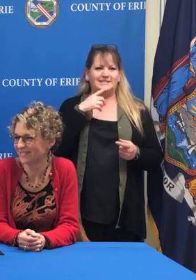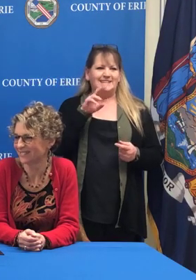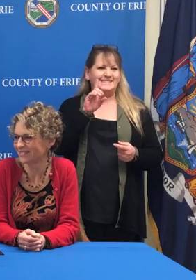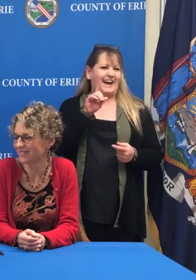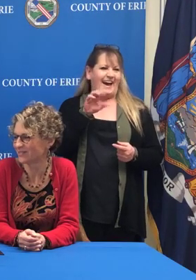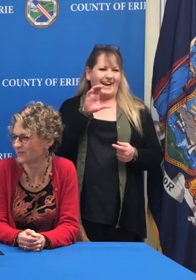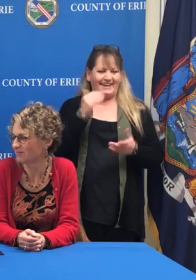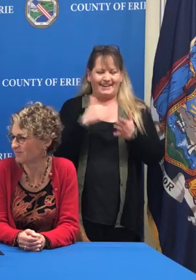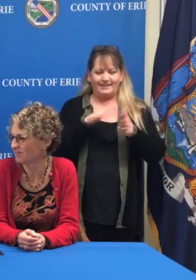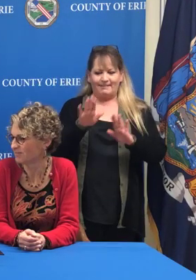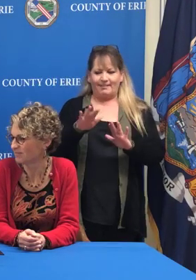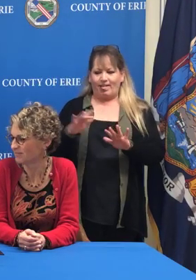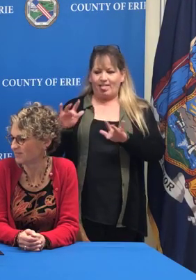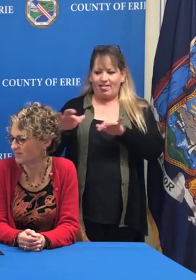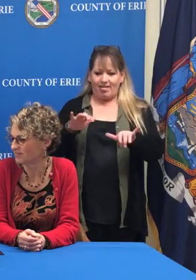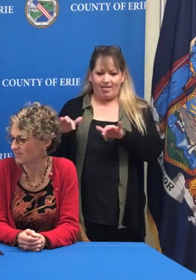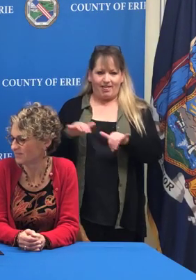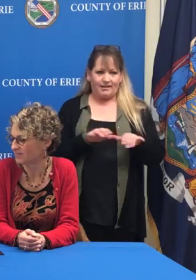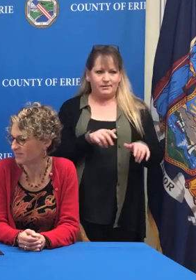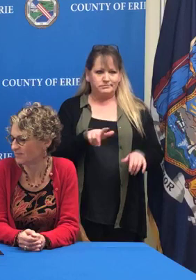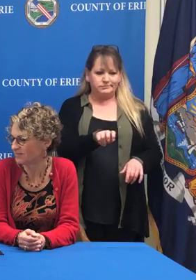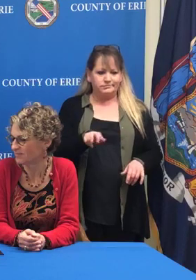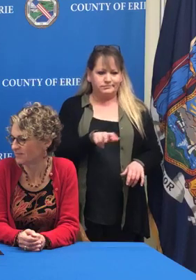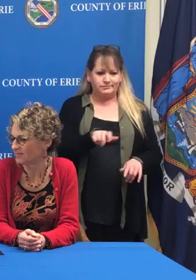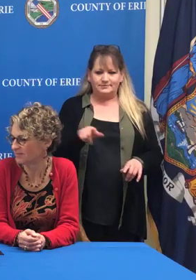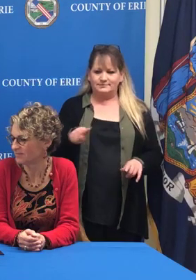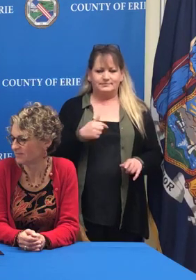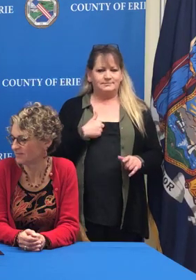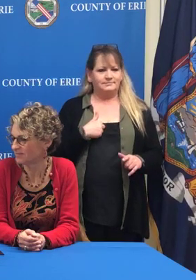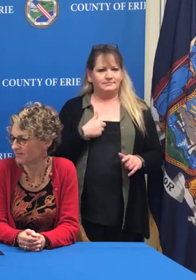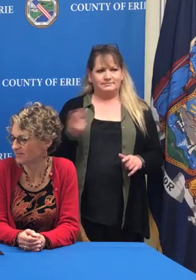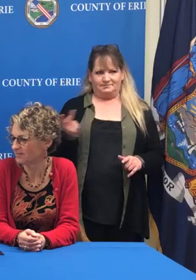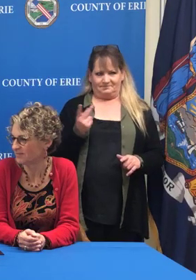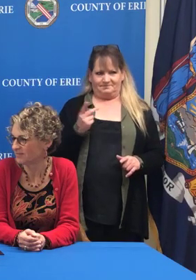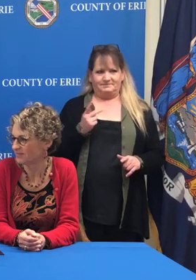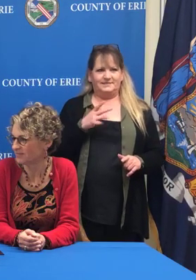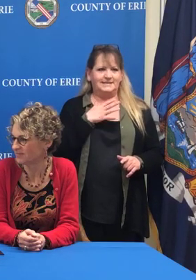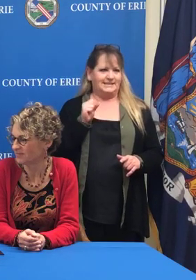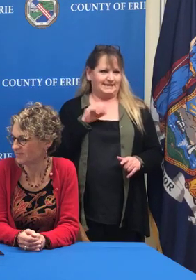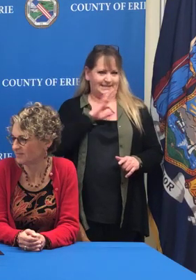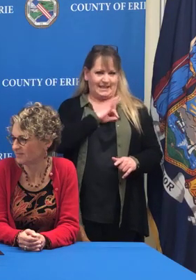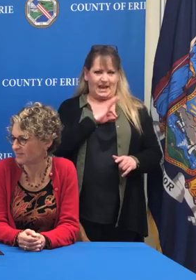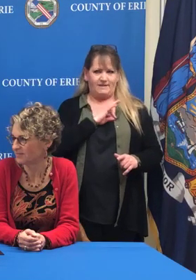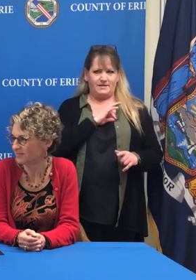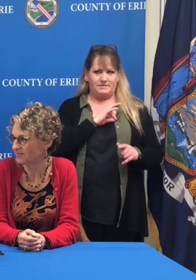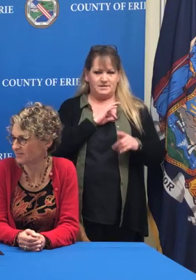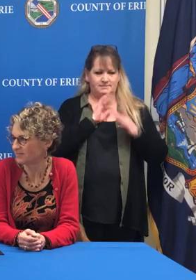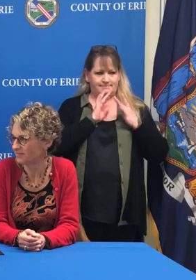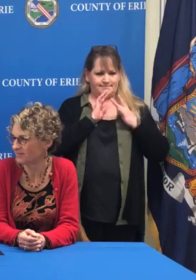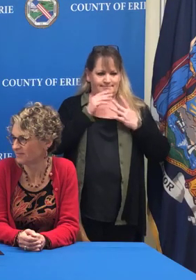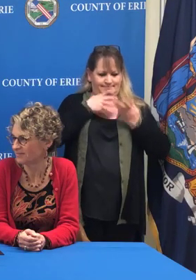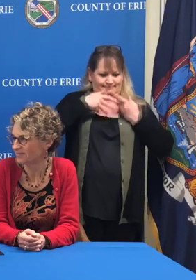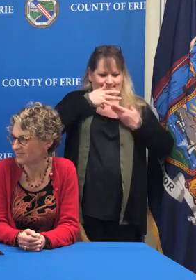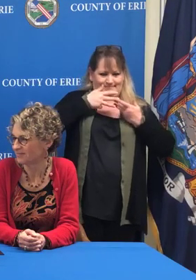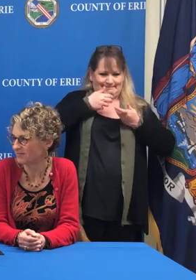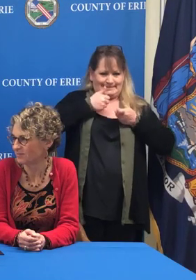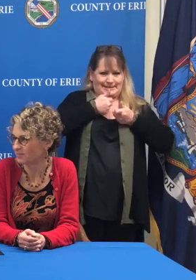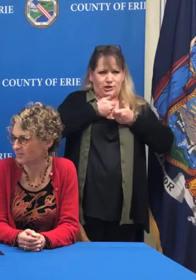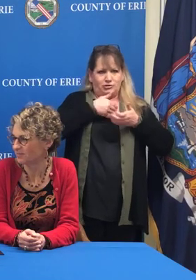touching the same keyboard, the same mouse. Dr. Burstein and I, as well as our staffs, have been in exceptionally close contact for the past